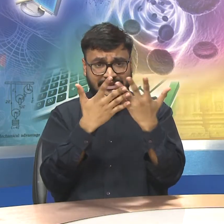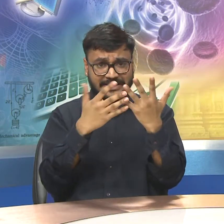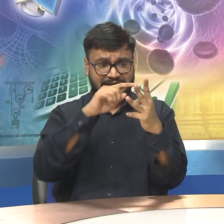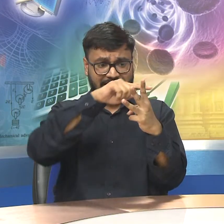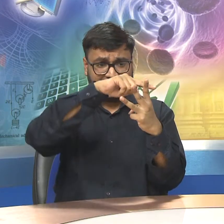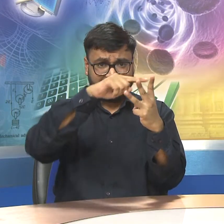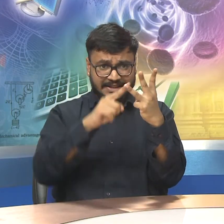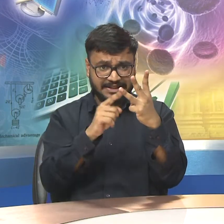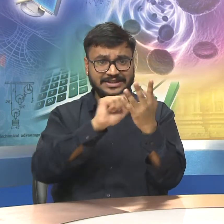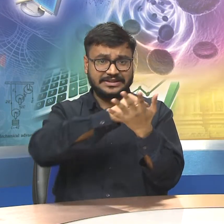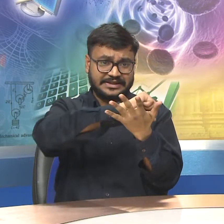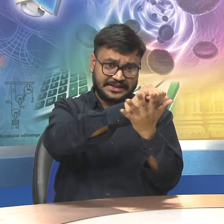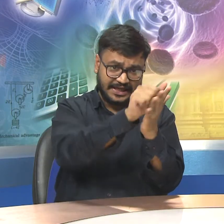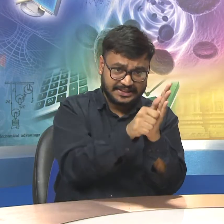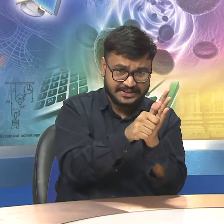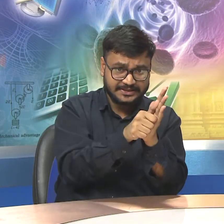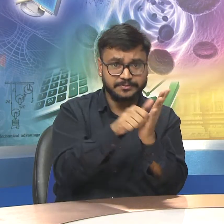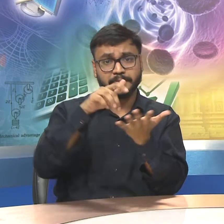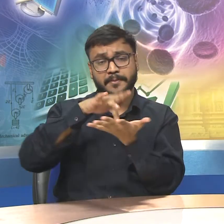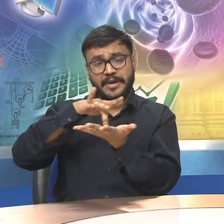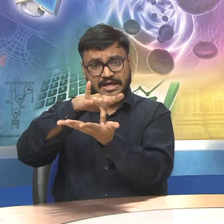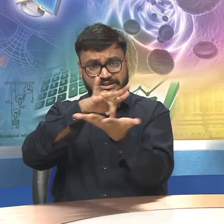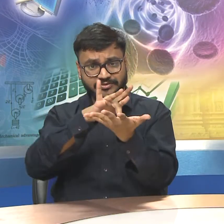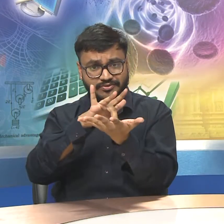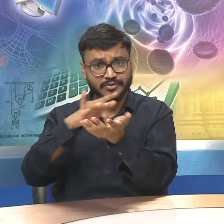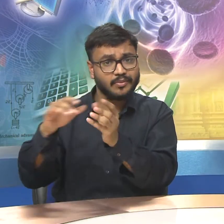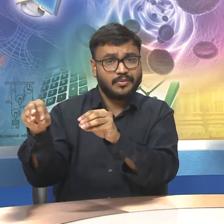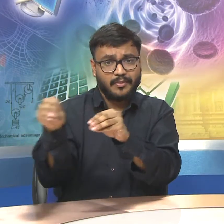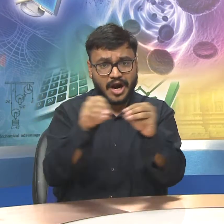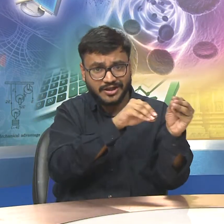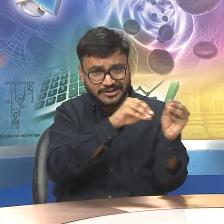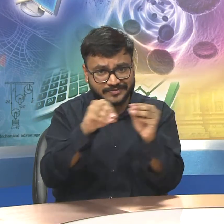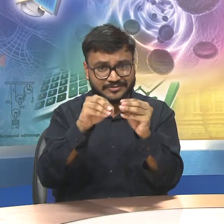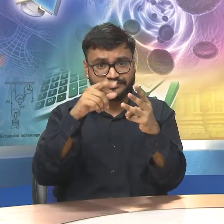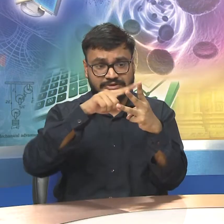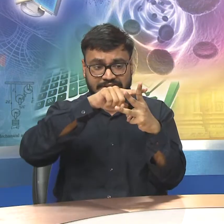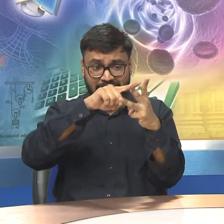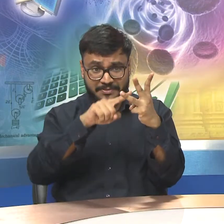sometimes for some sign the three components are not enough.